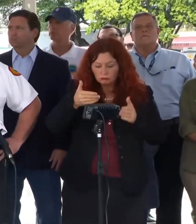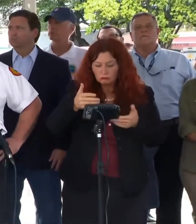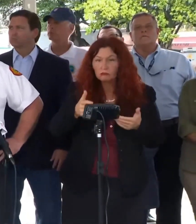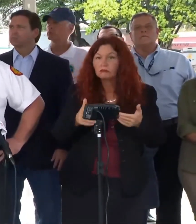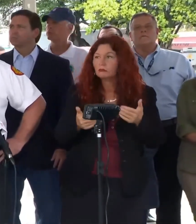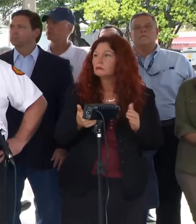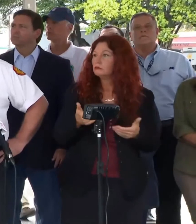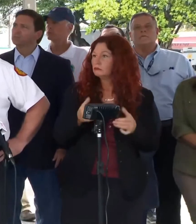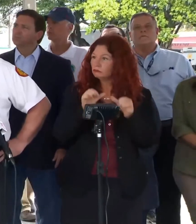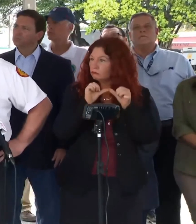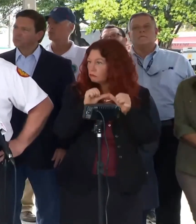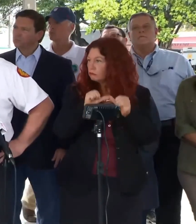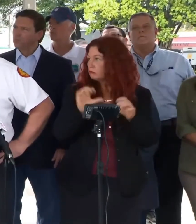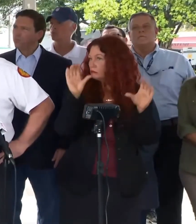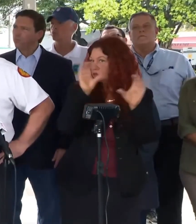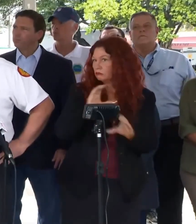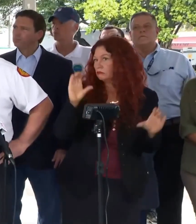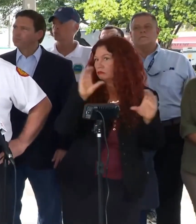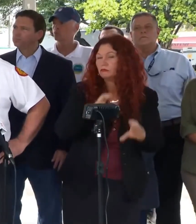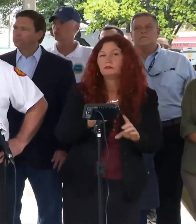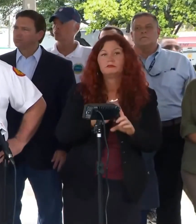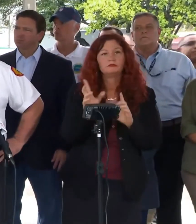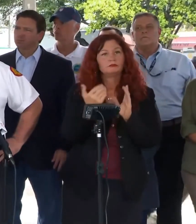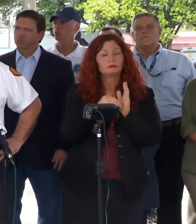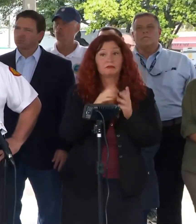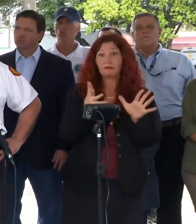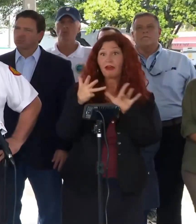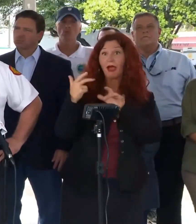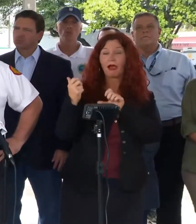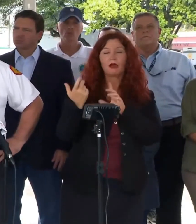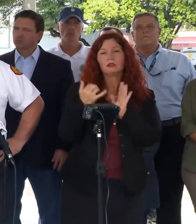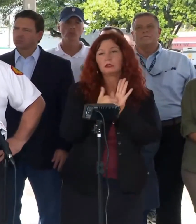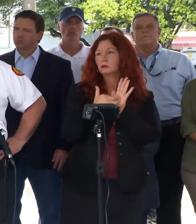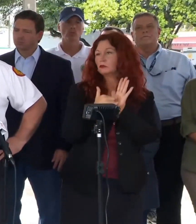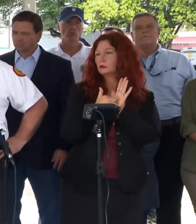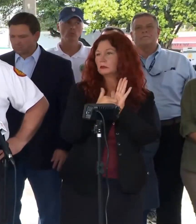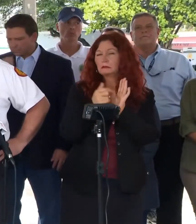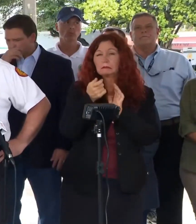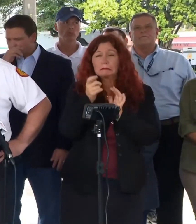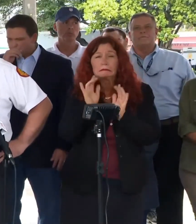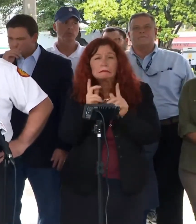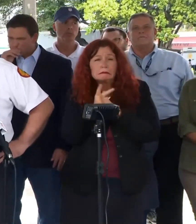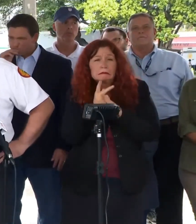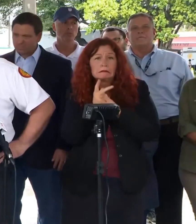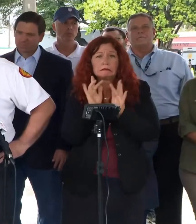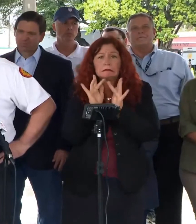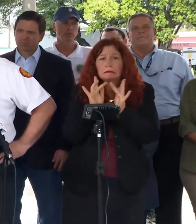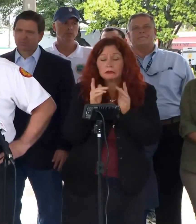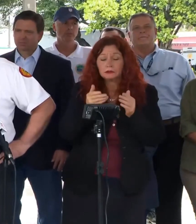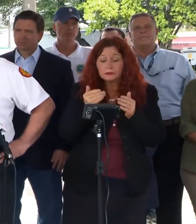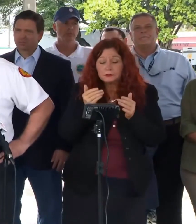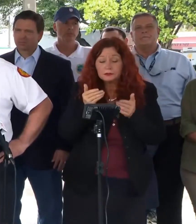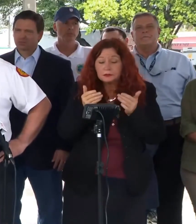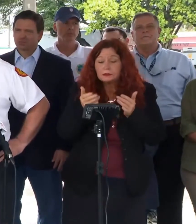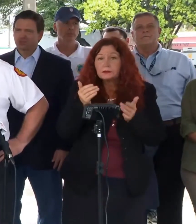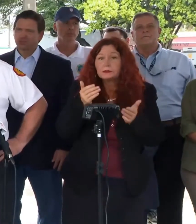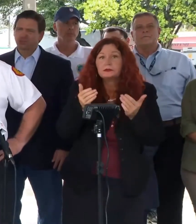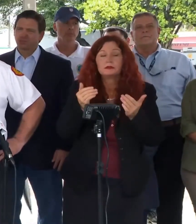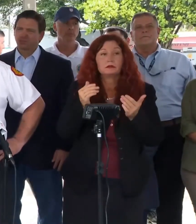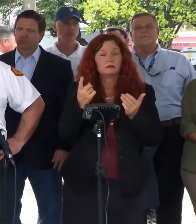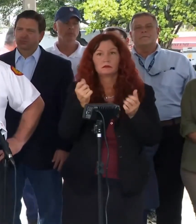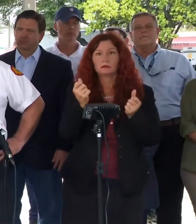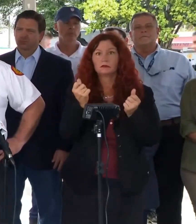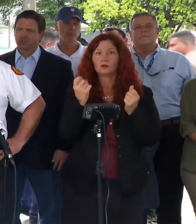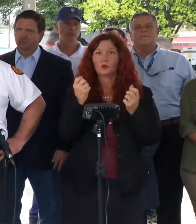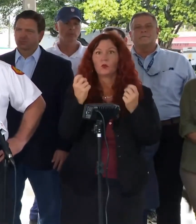rescue efforts. As we mentioned before, this is a very tedious effort. It's devastating what occurred in regards to the collapse and